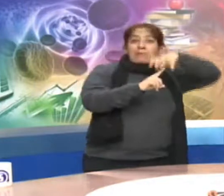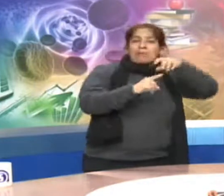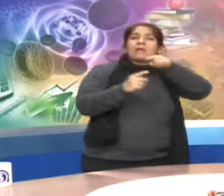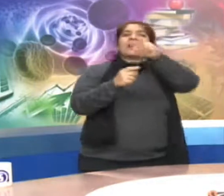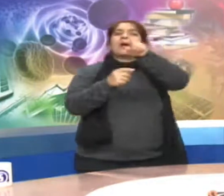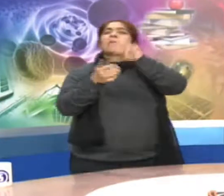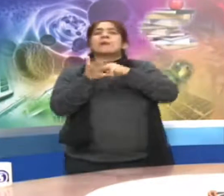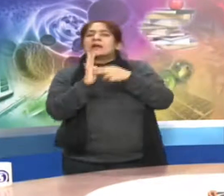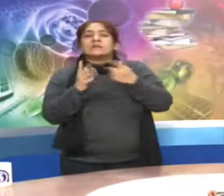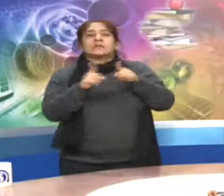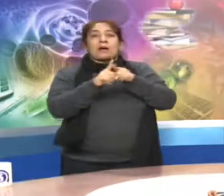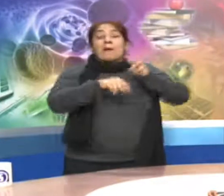in district forum,